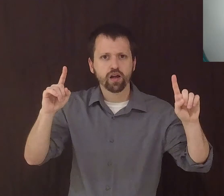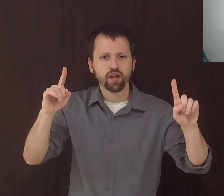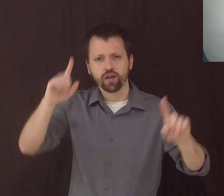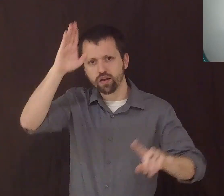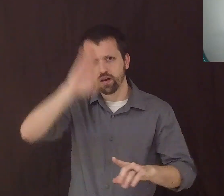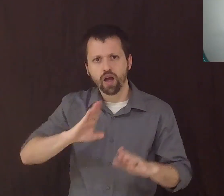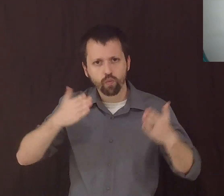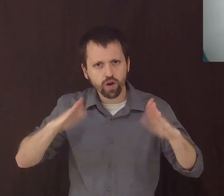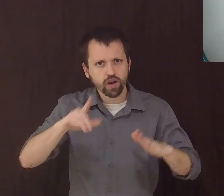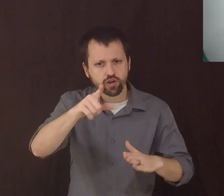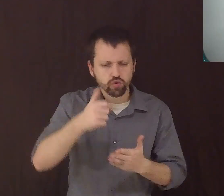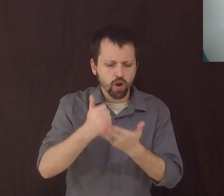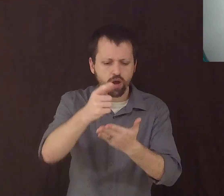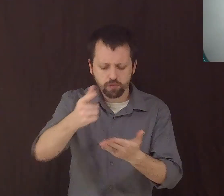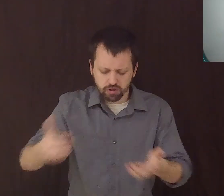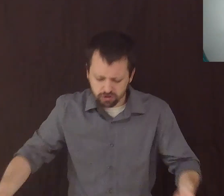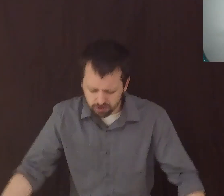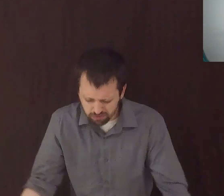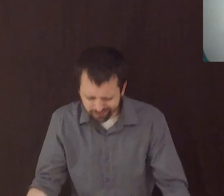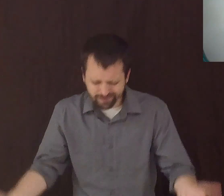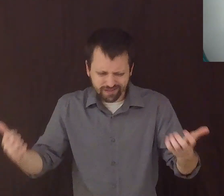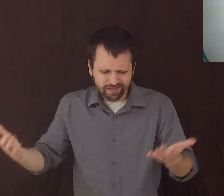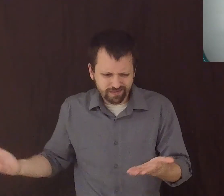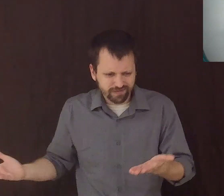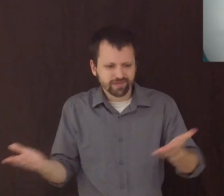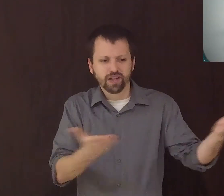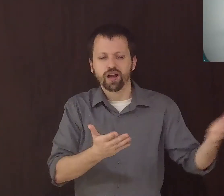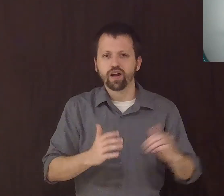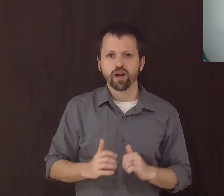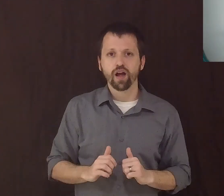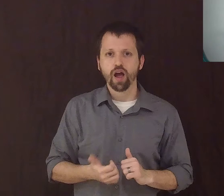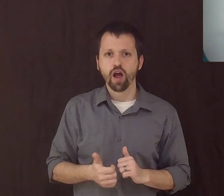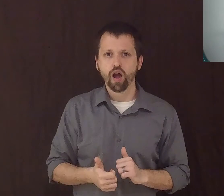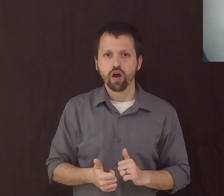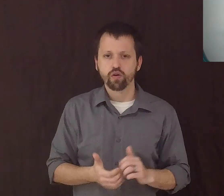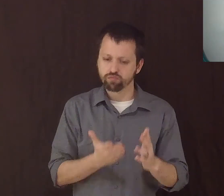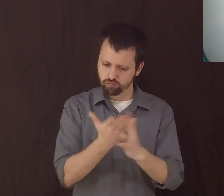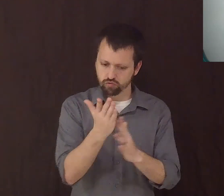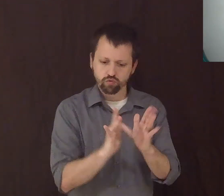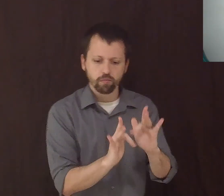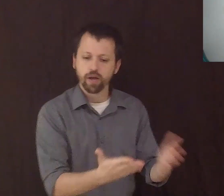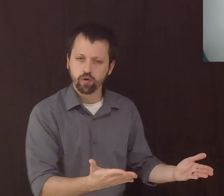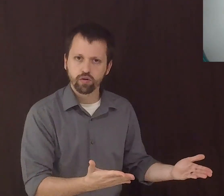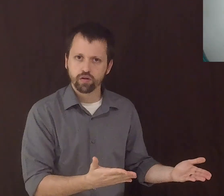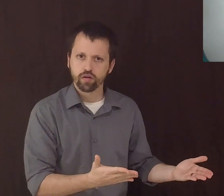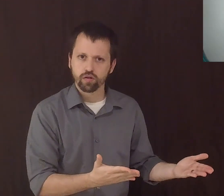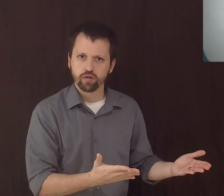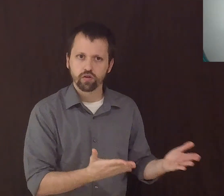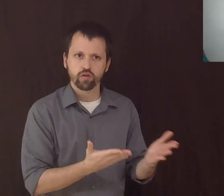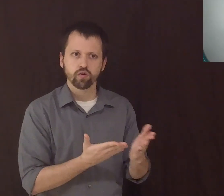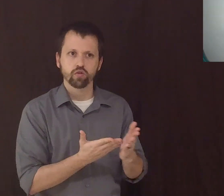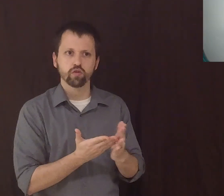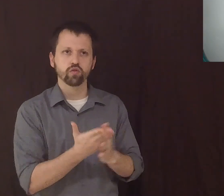able to get underneath that thing and carry that load. How does God do that? Well, of course, he does it through his word. He does it